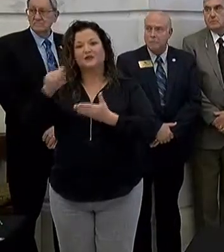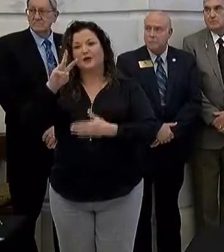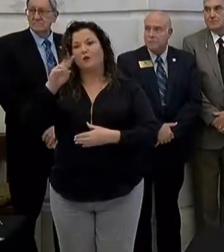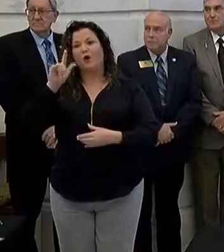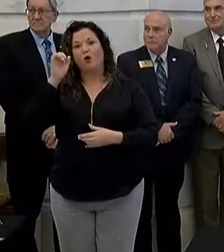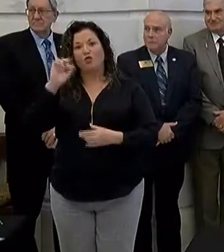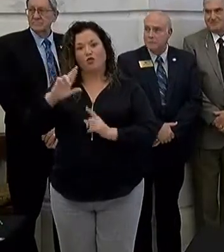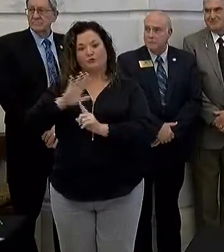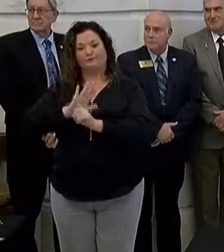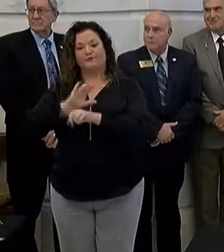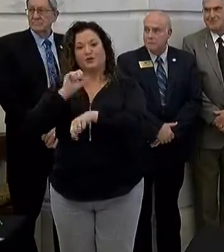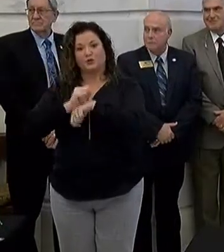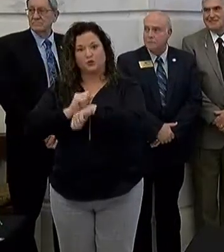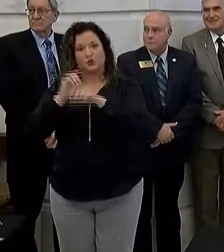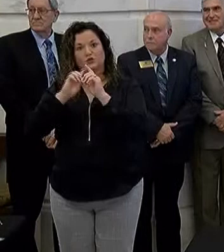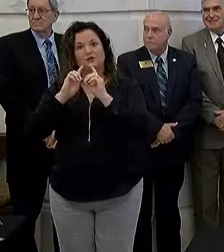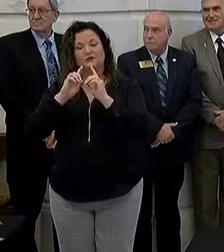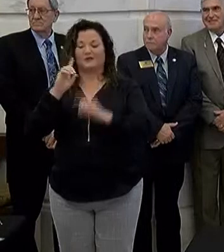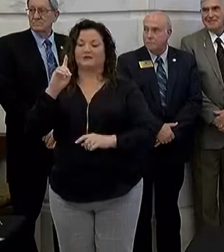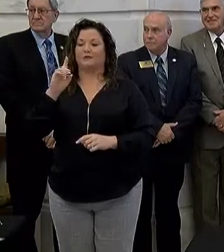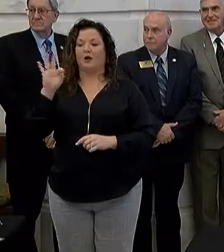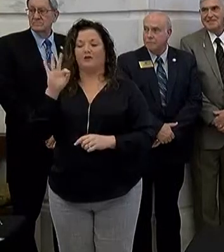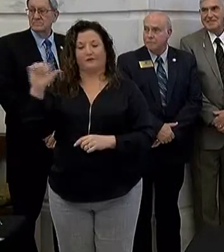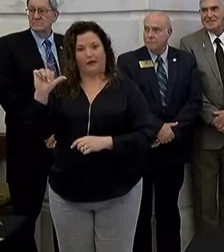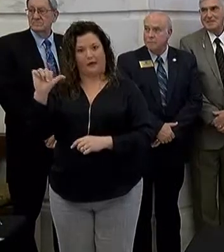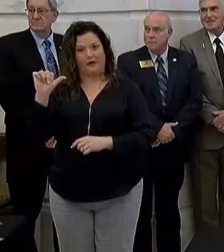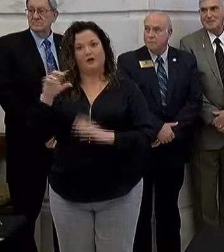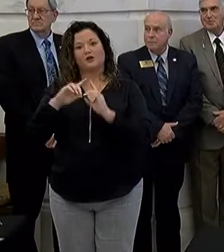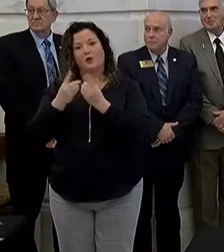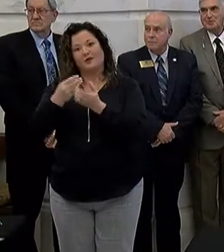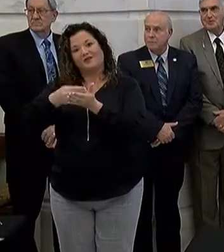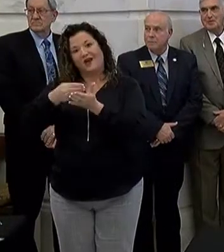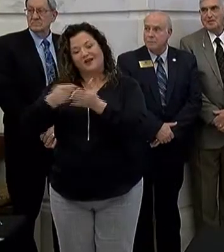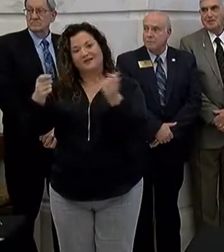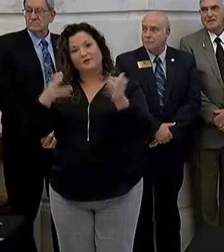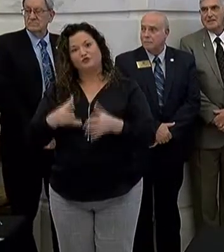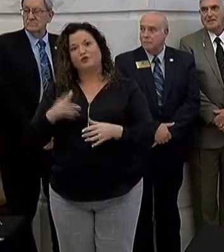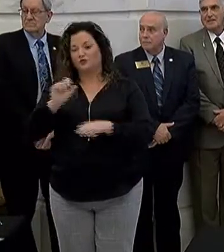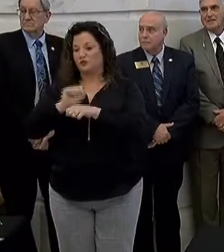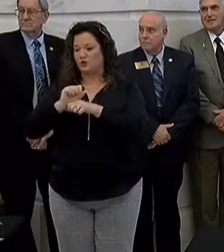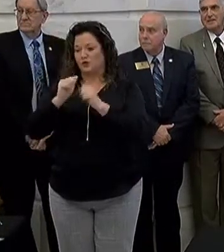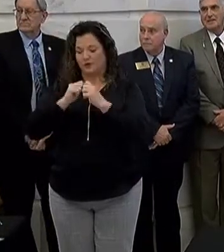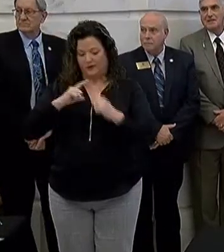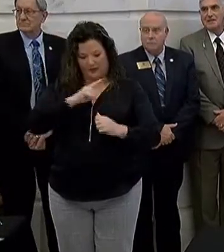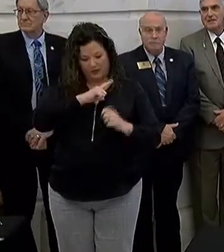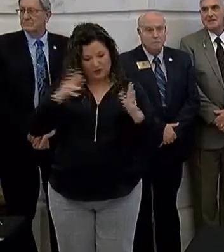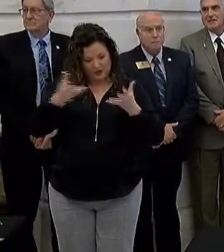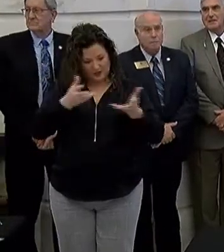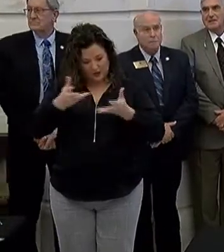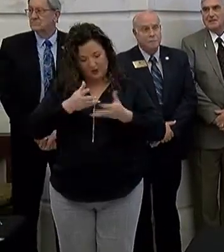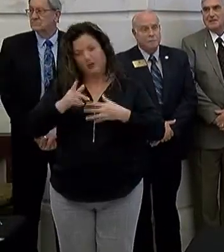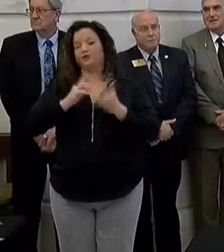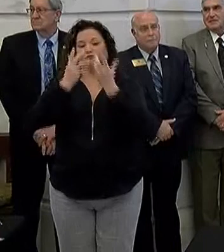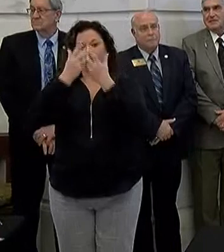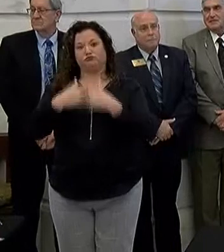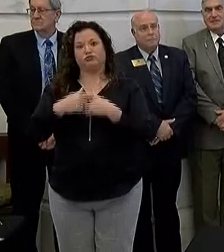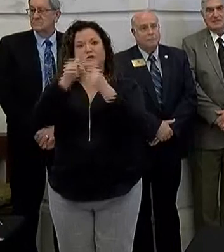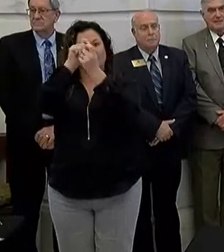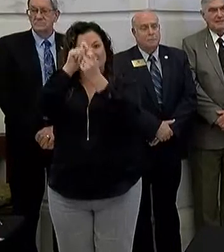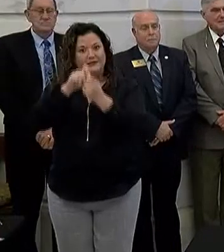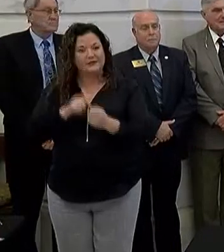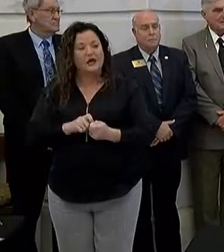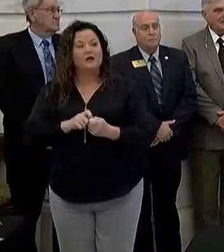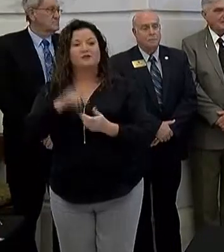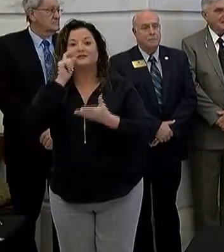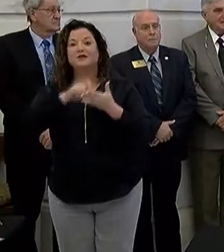Walther, Department of Finance Administration, that works so closely with the legislature in refining all the details.